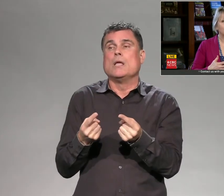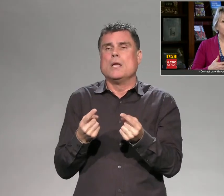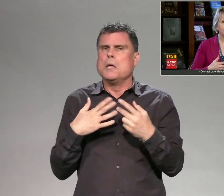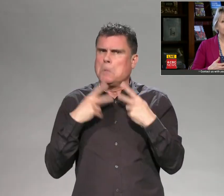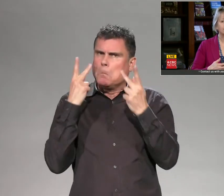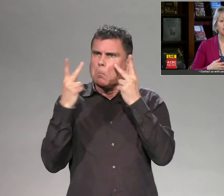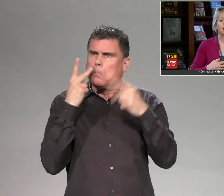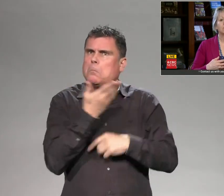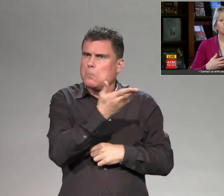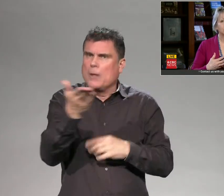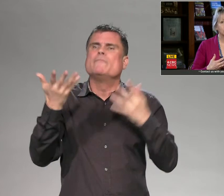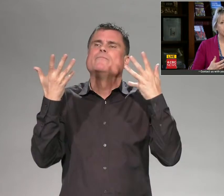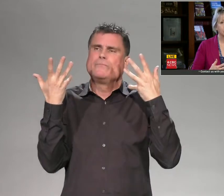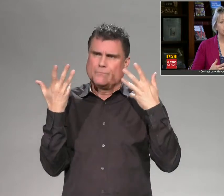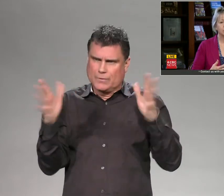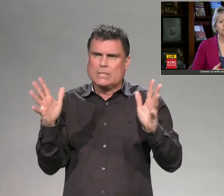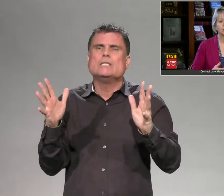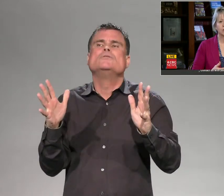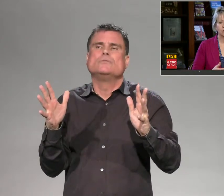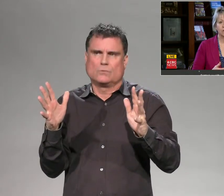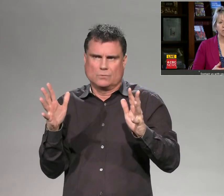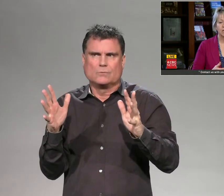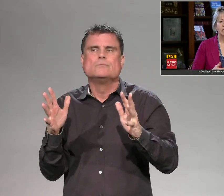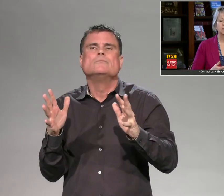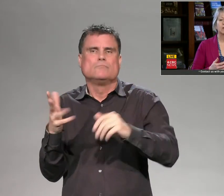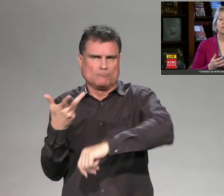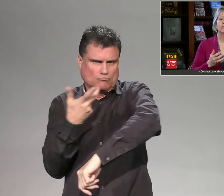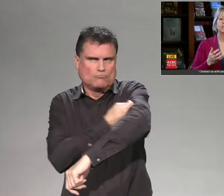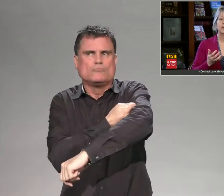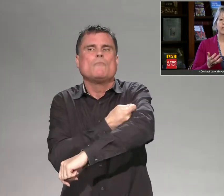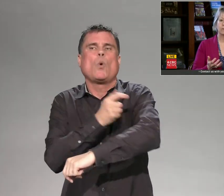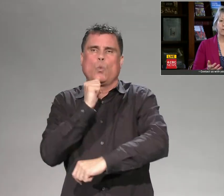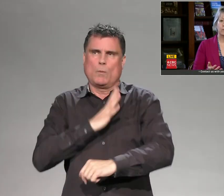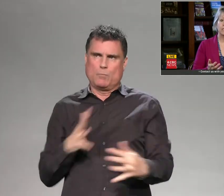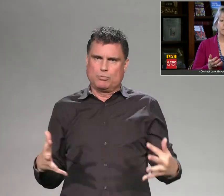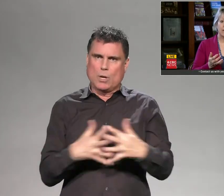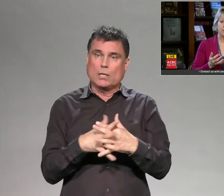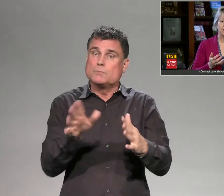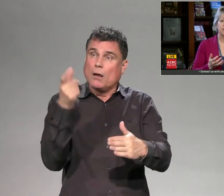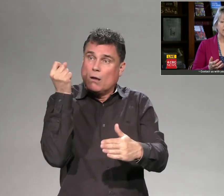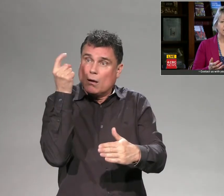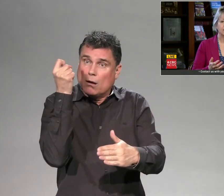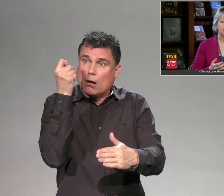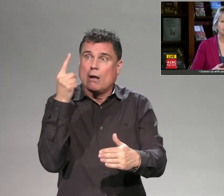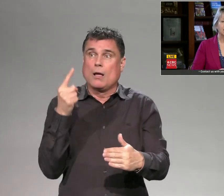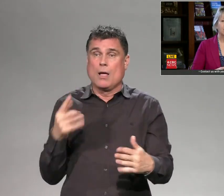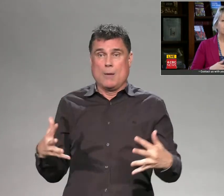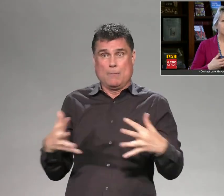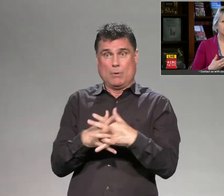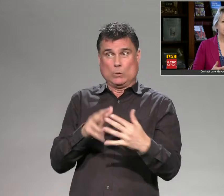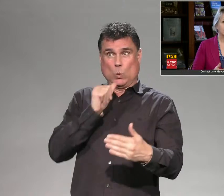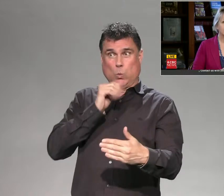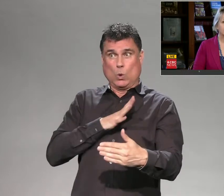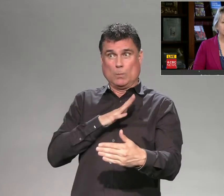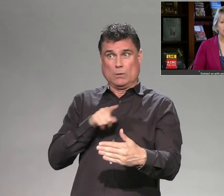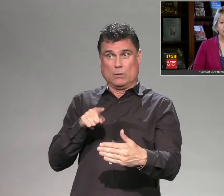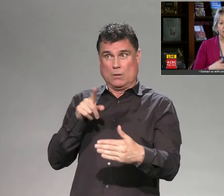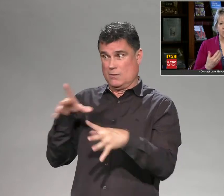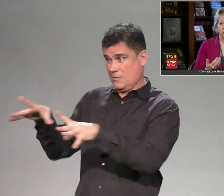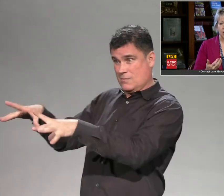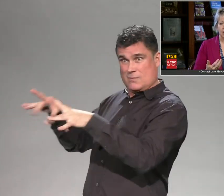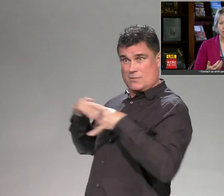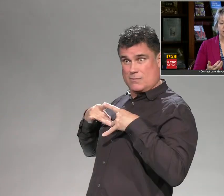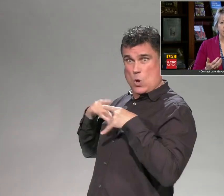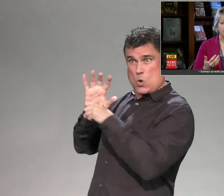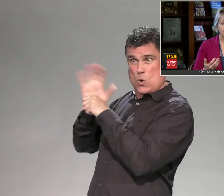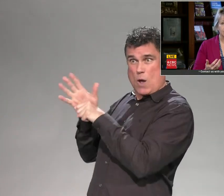are more likely to have more severe illness with COVID. So it is doing a risk-benefit analysis, but the guidance